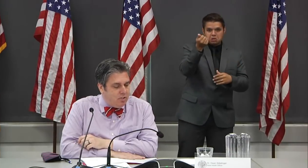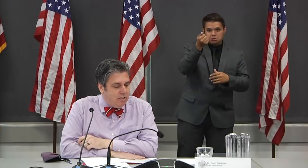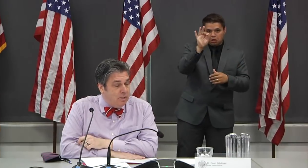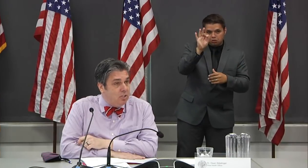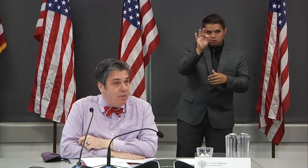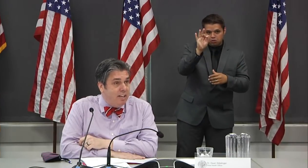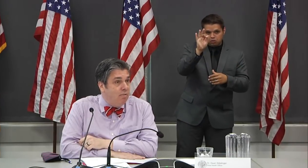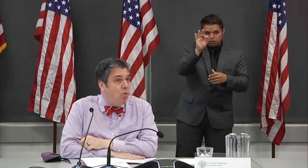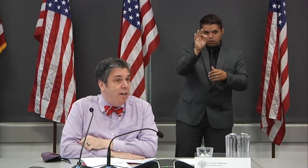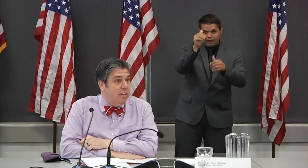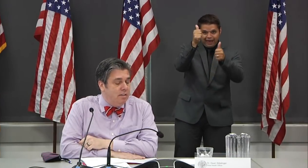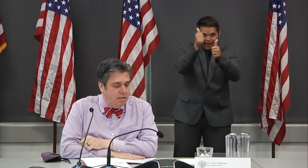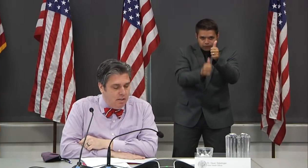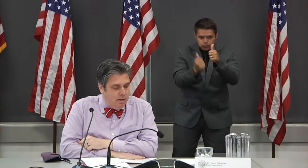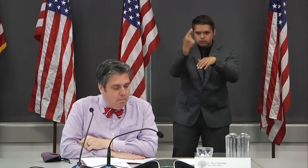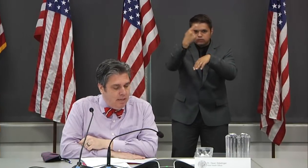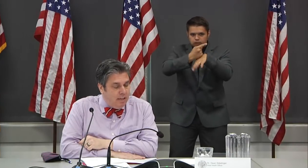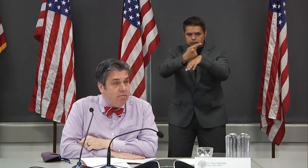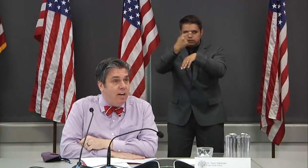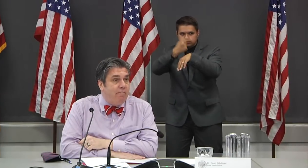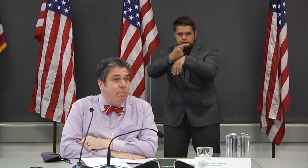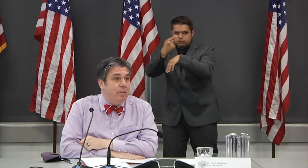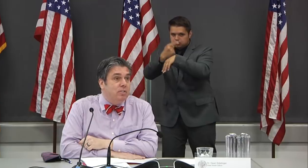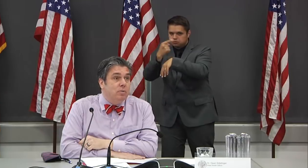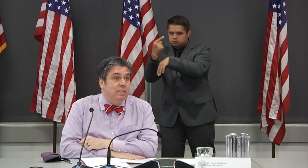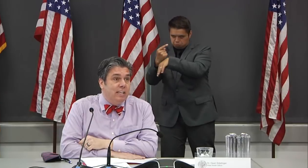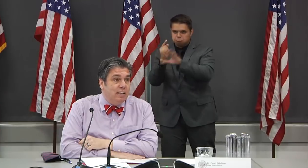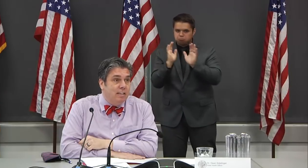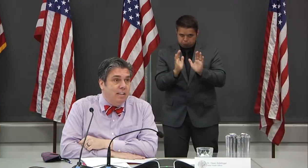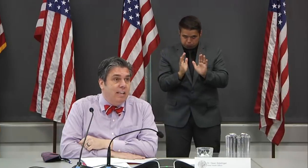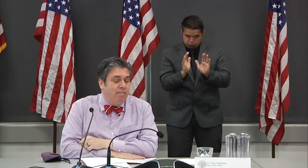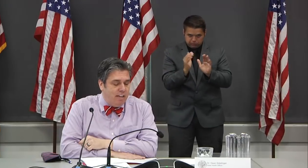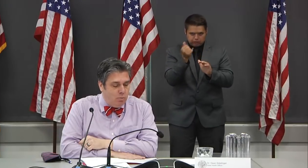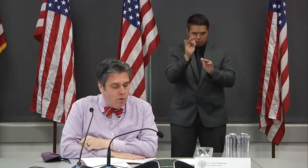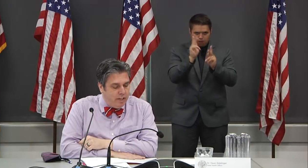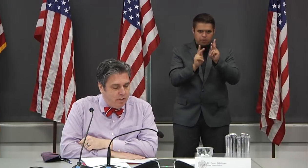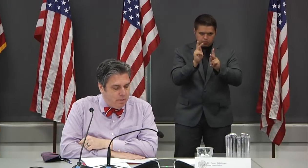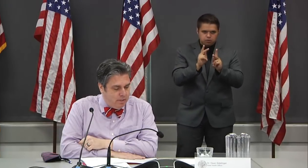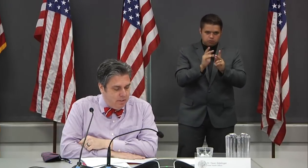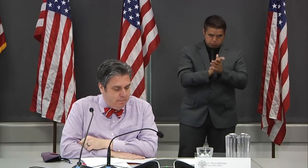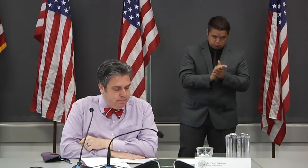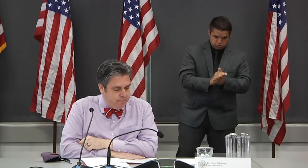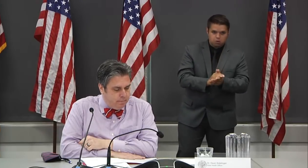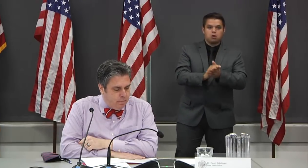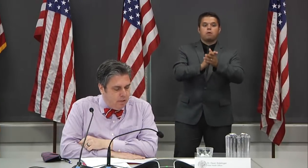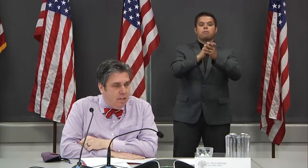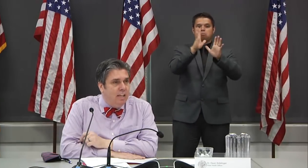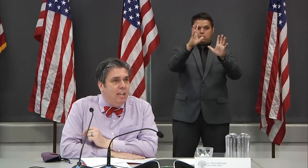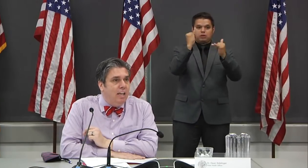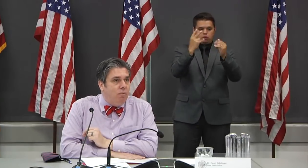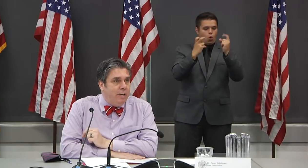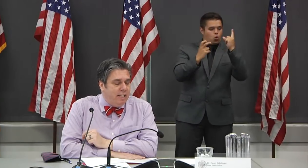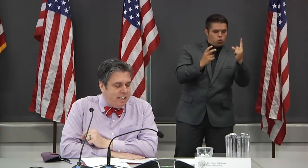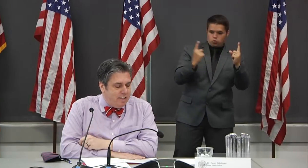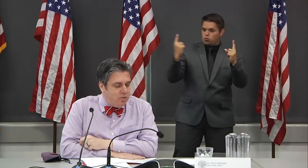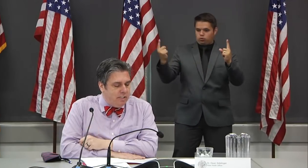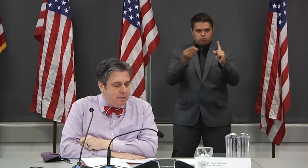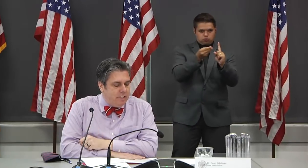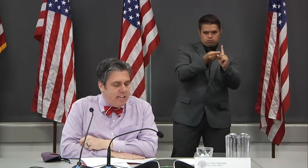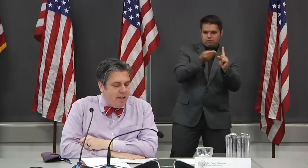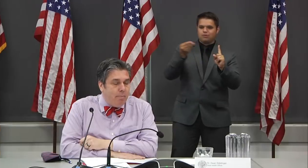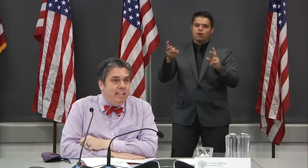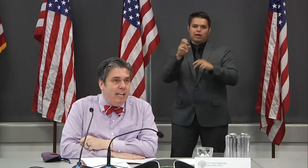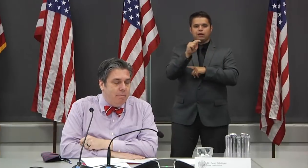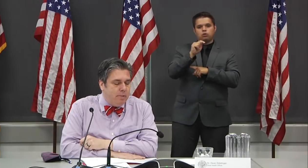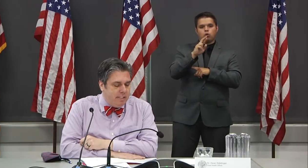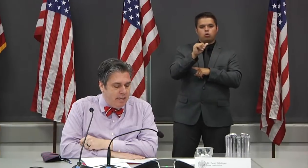represents a transmission rate of 1, meaning for every person who's sick, they infect 1 other person. If we can get this